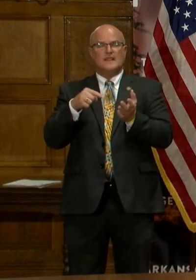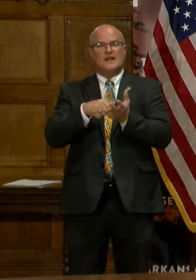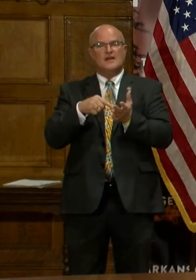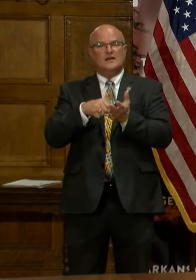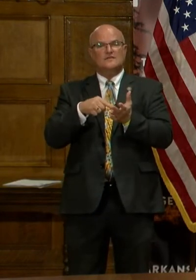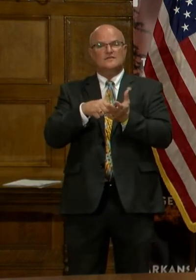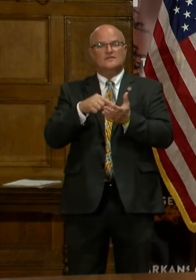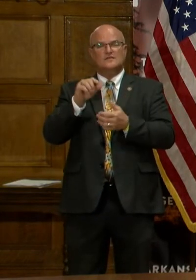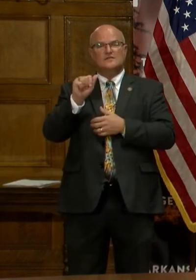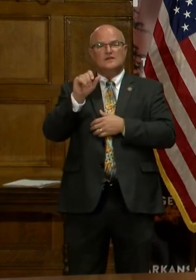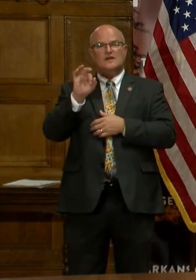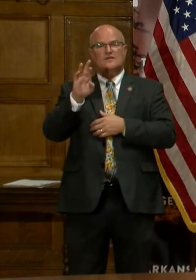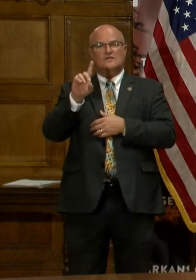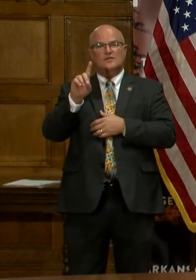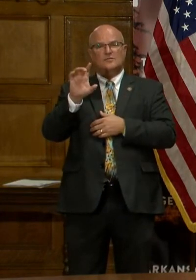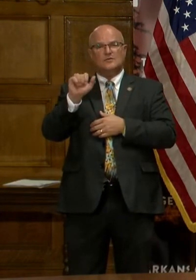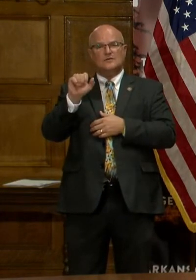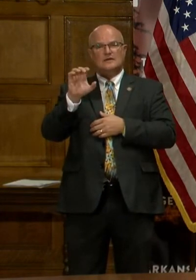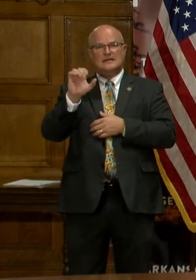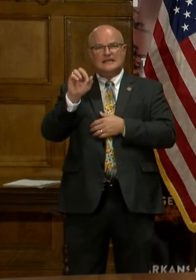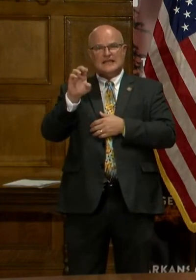Affordable Care Act,